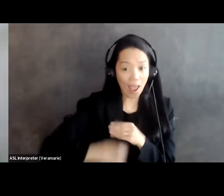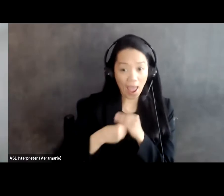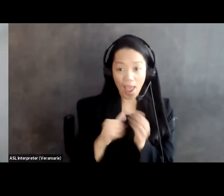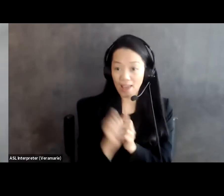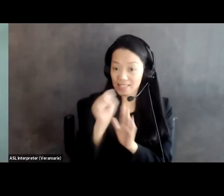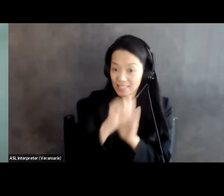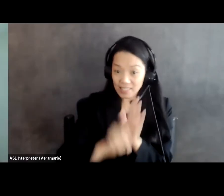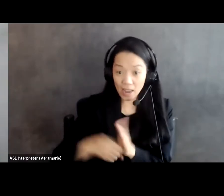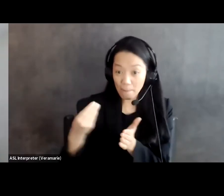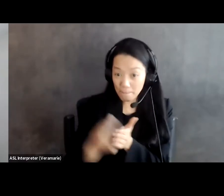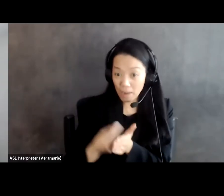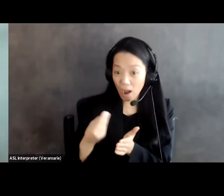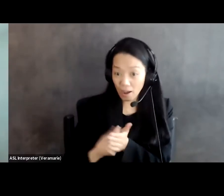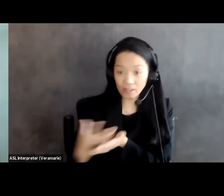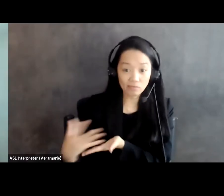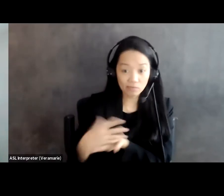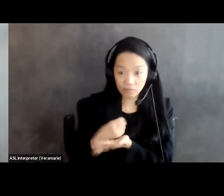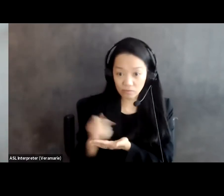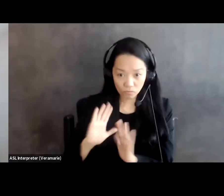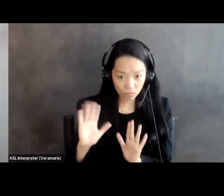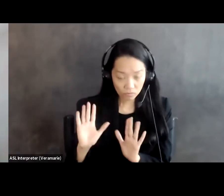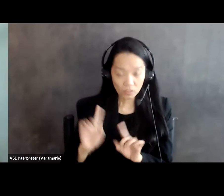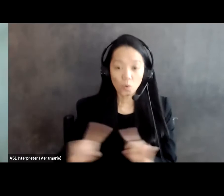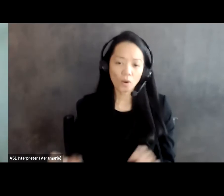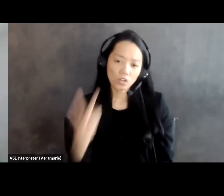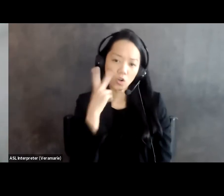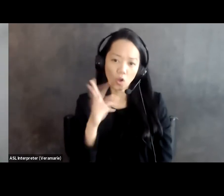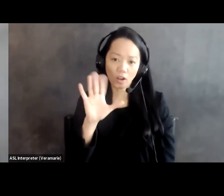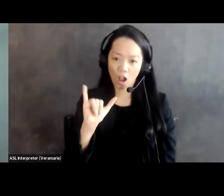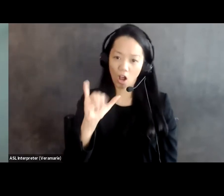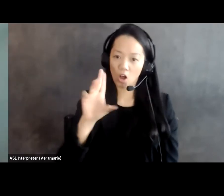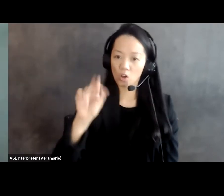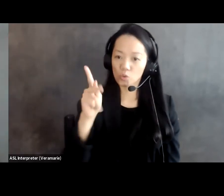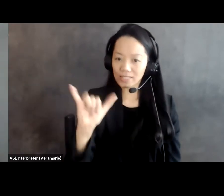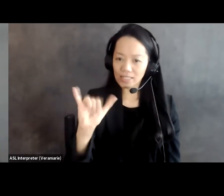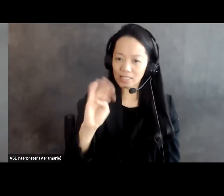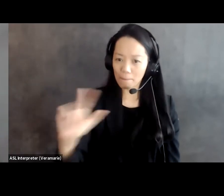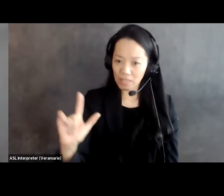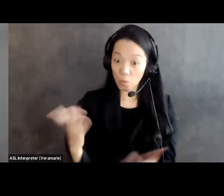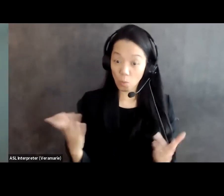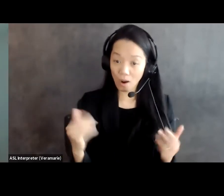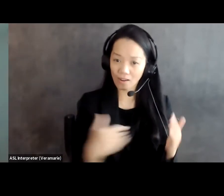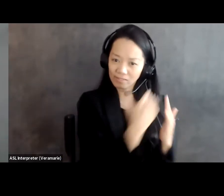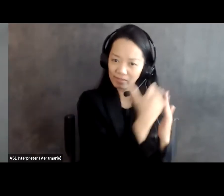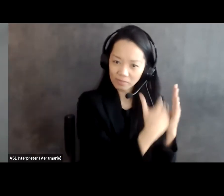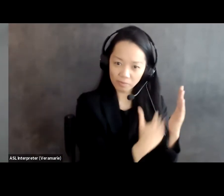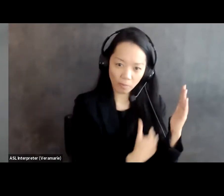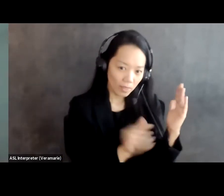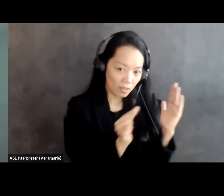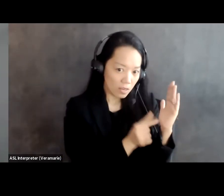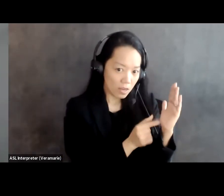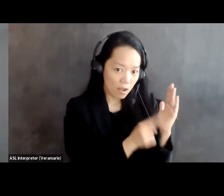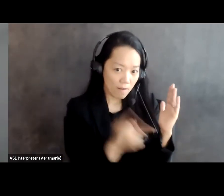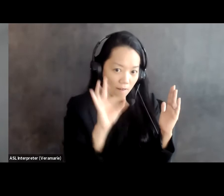state revenue. If many of you were to look on your utility bill, there's actually a fee on there